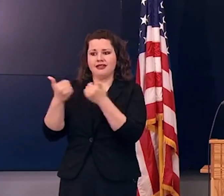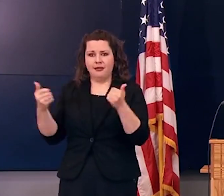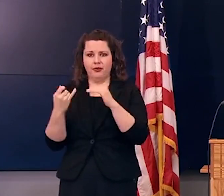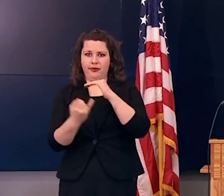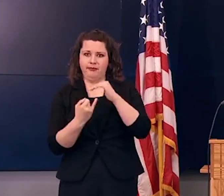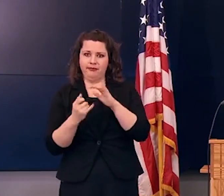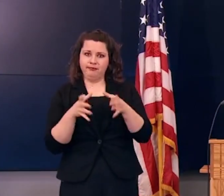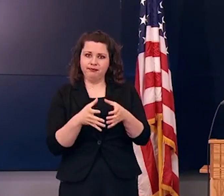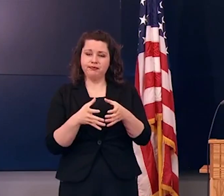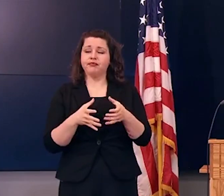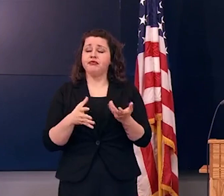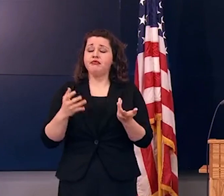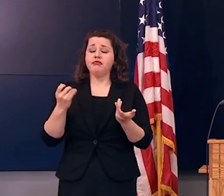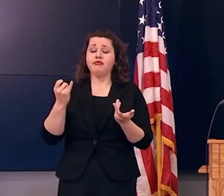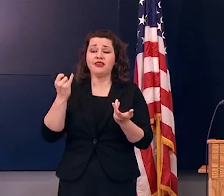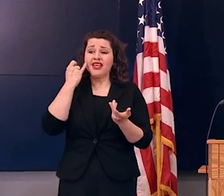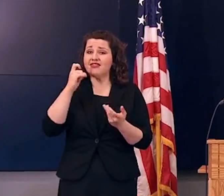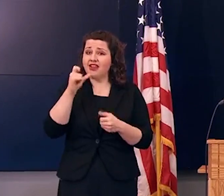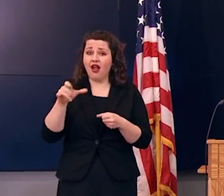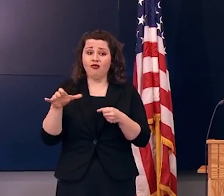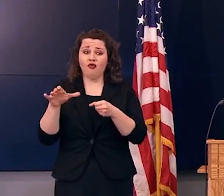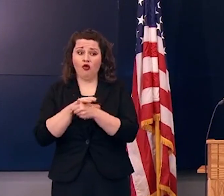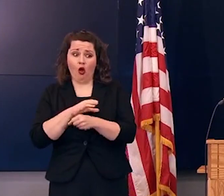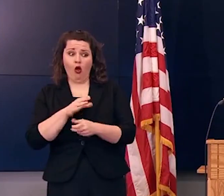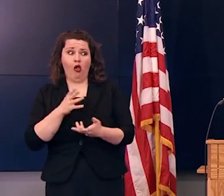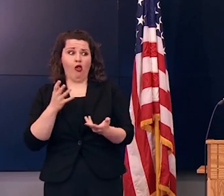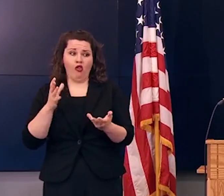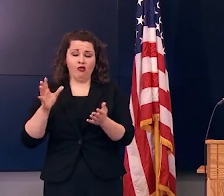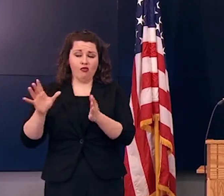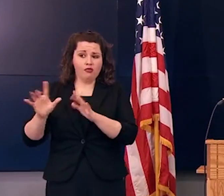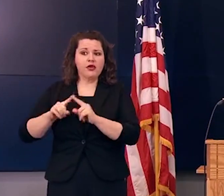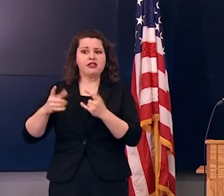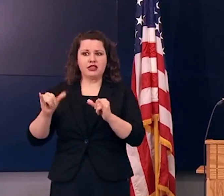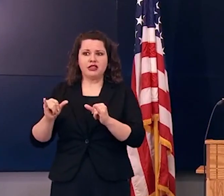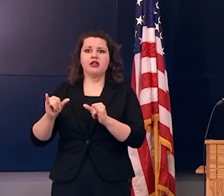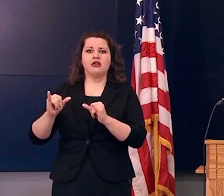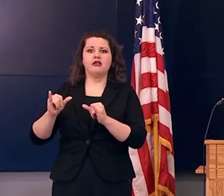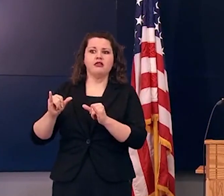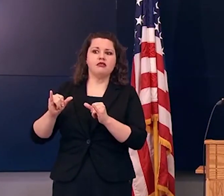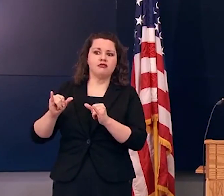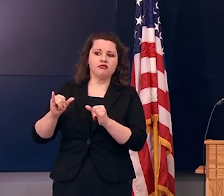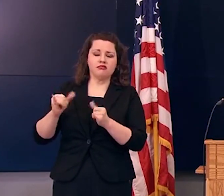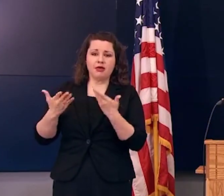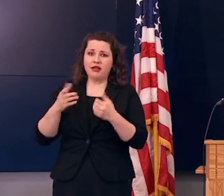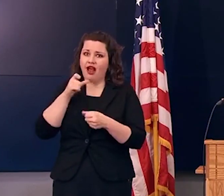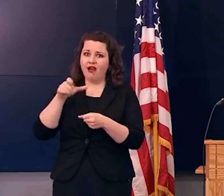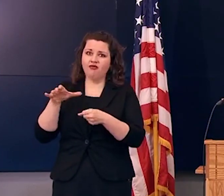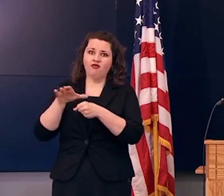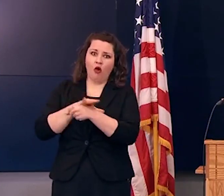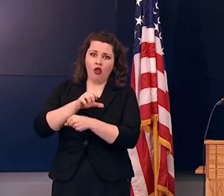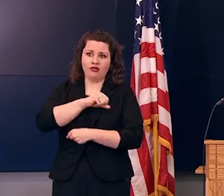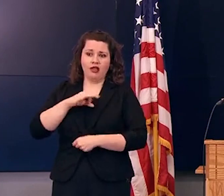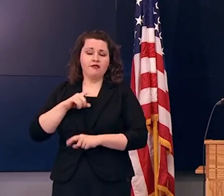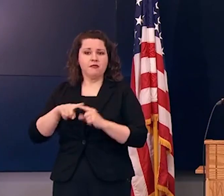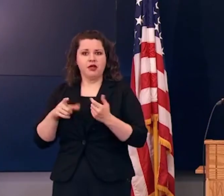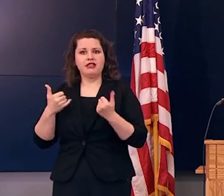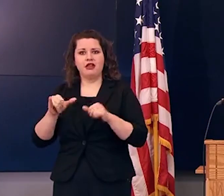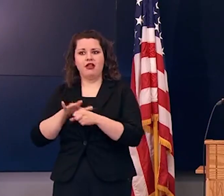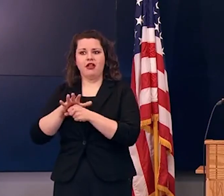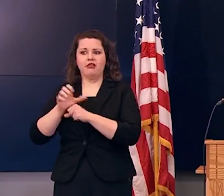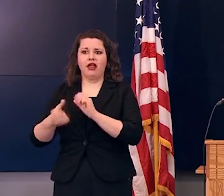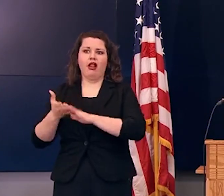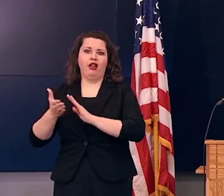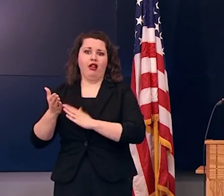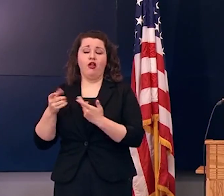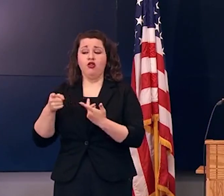isolate, and even if not at full capacity, still be able to keep the plant up and running. These processing plants are essential, and